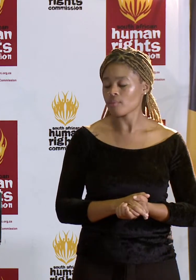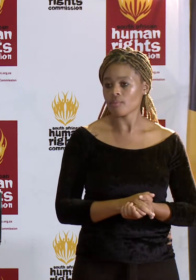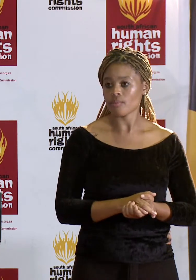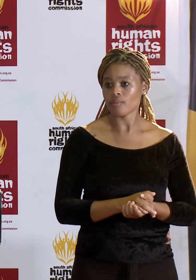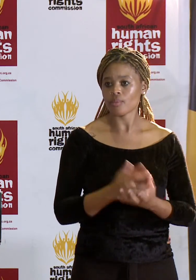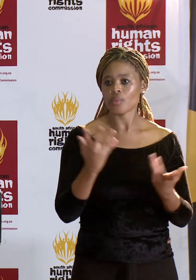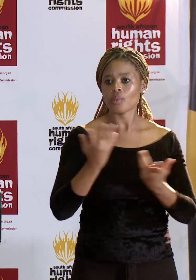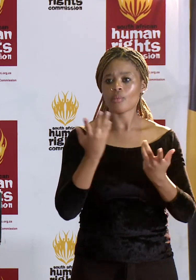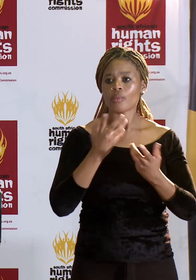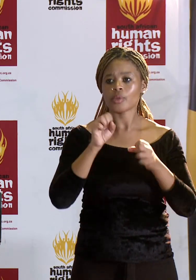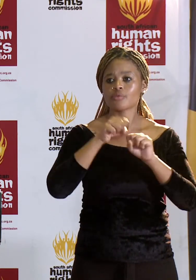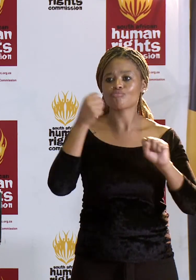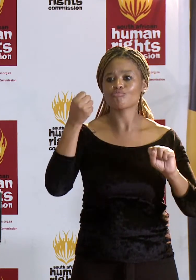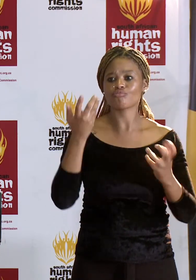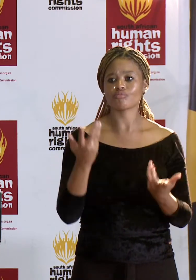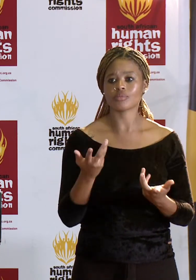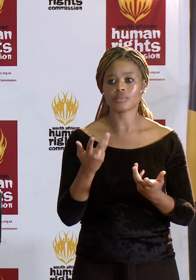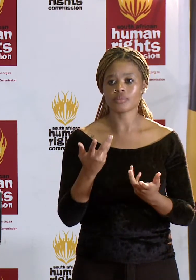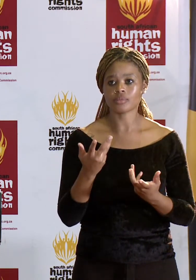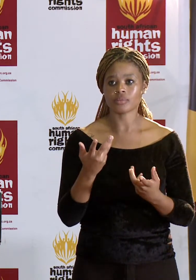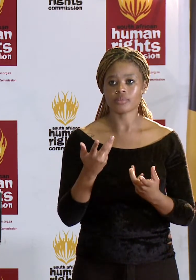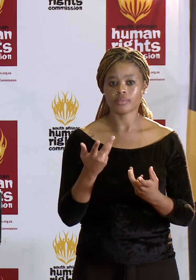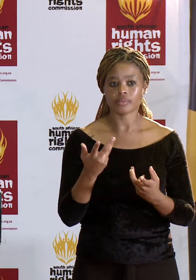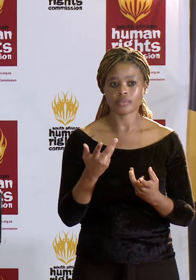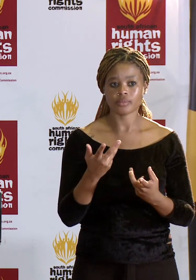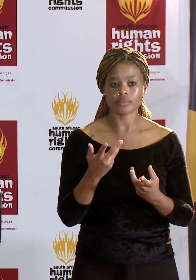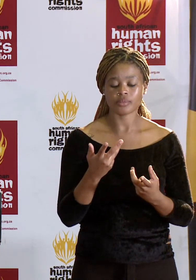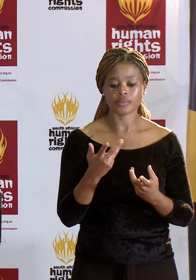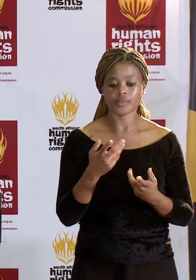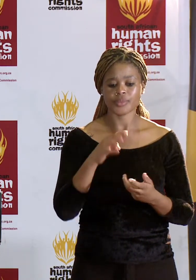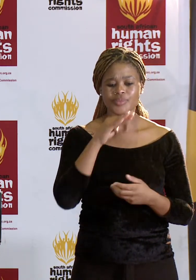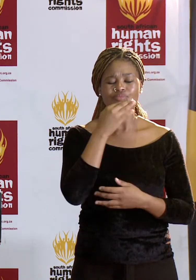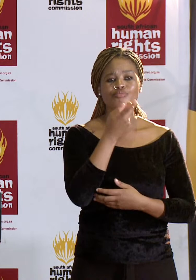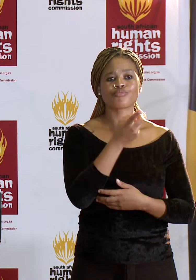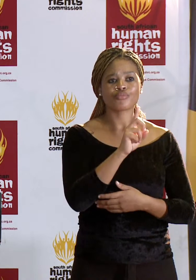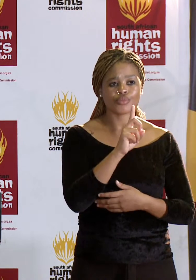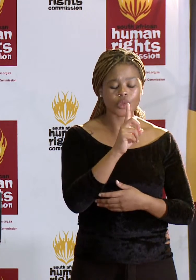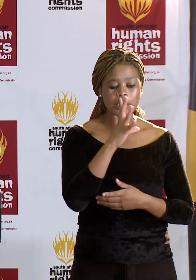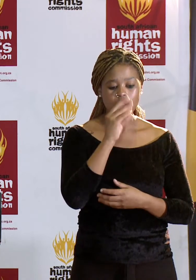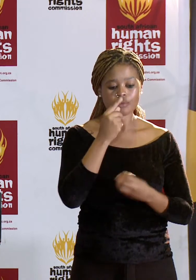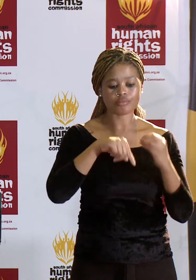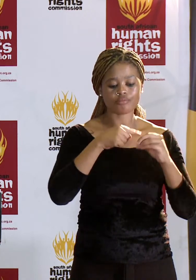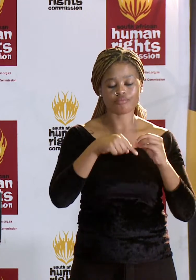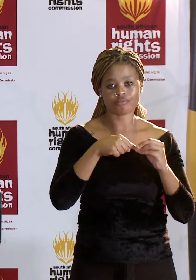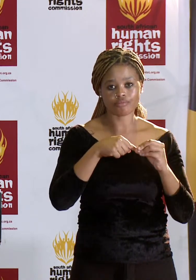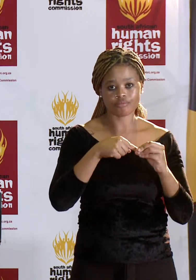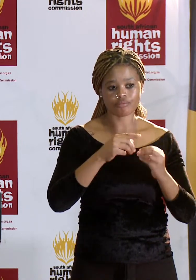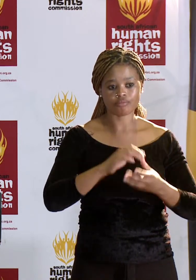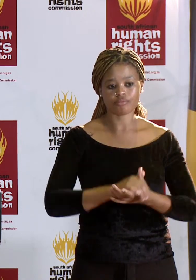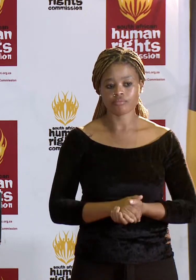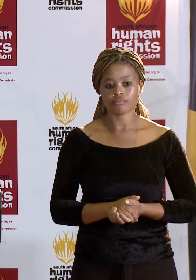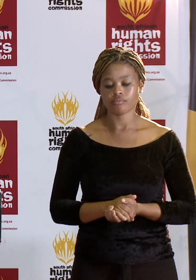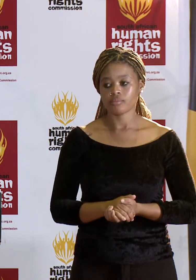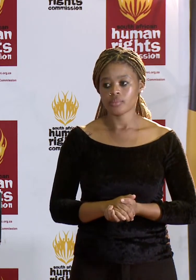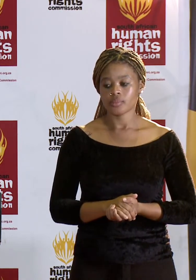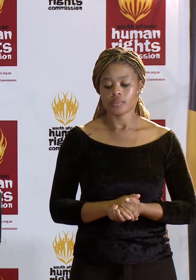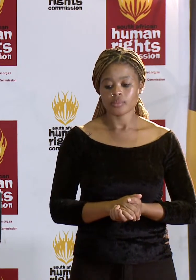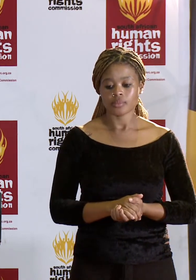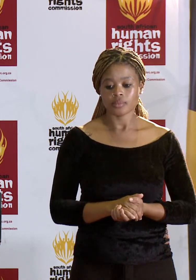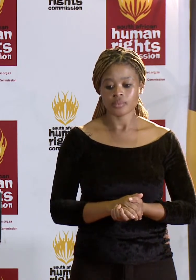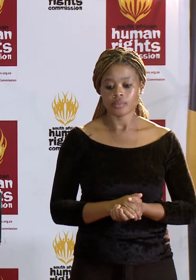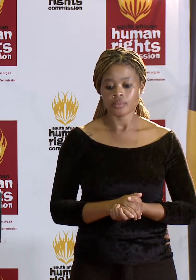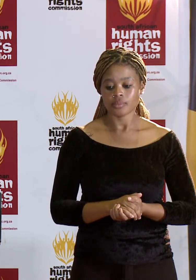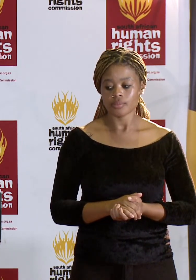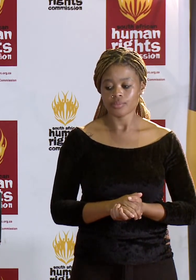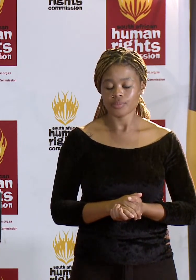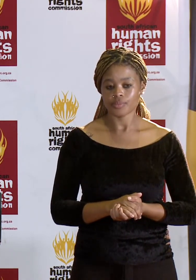where is the charter? You know, what is this we're talking about? So, whilst means are